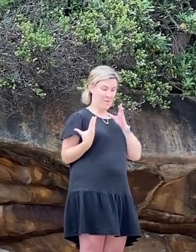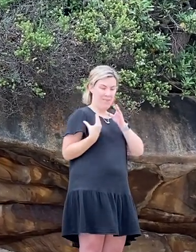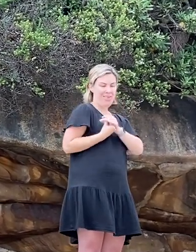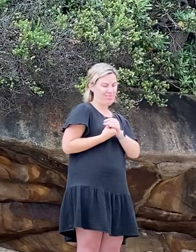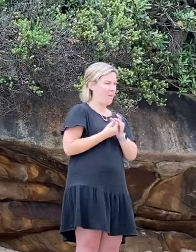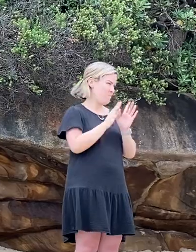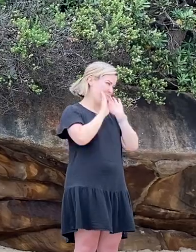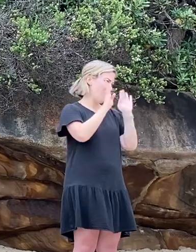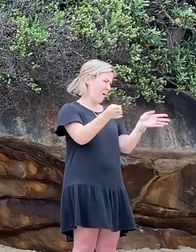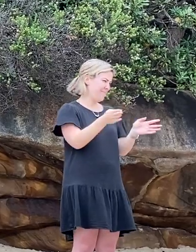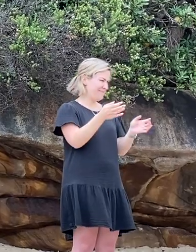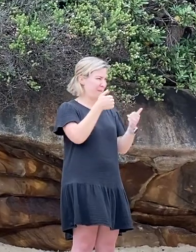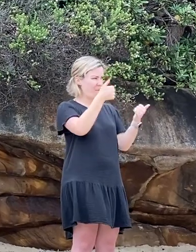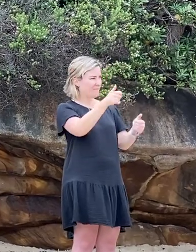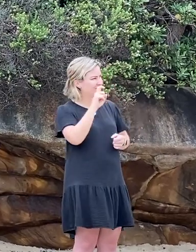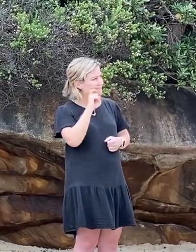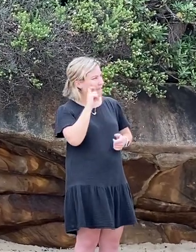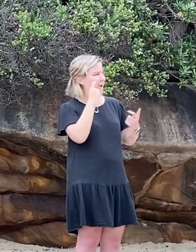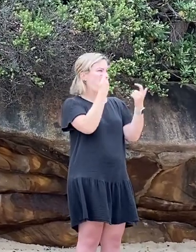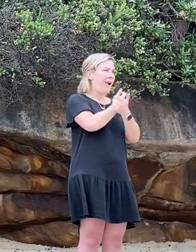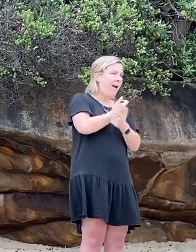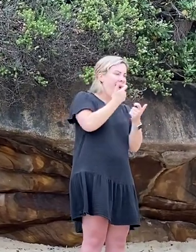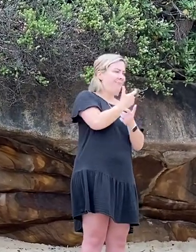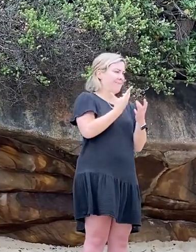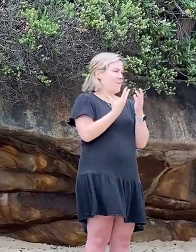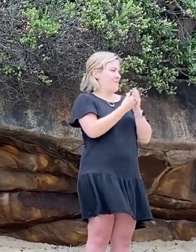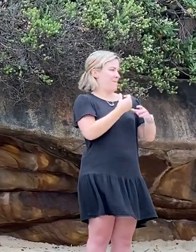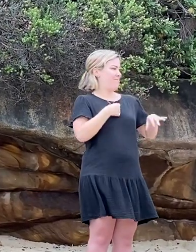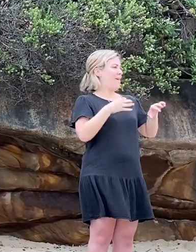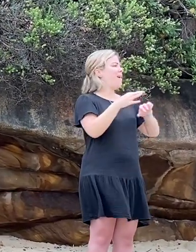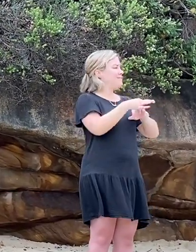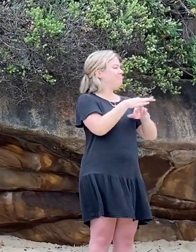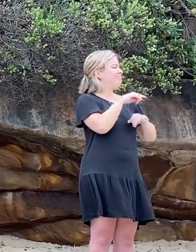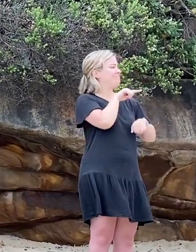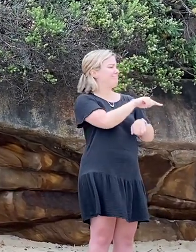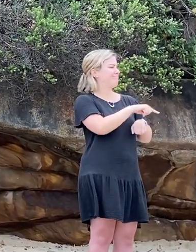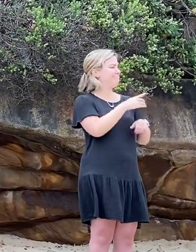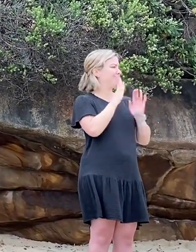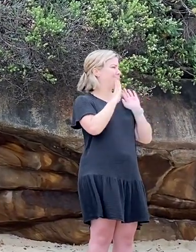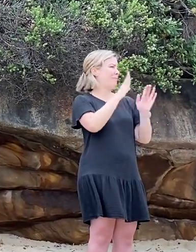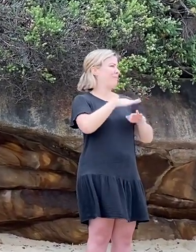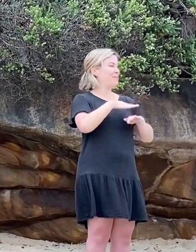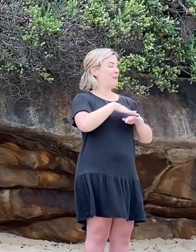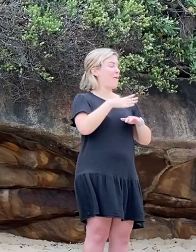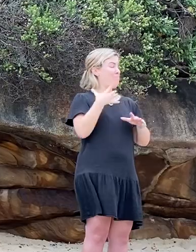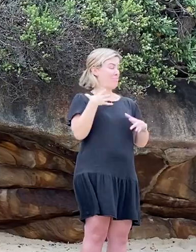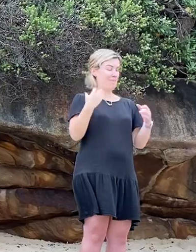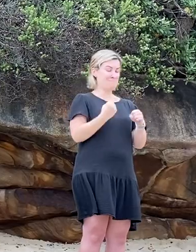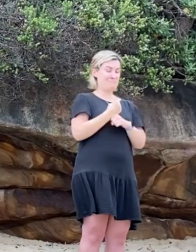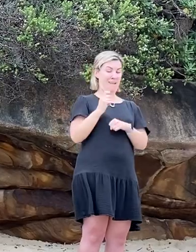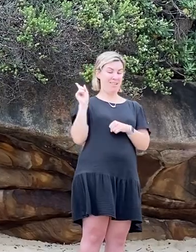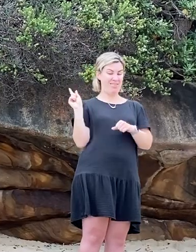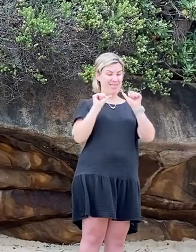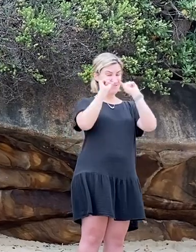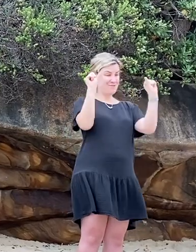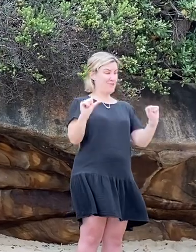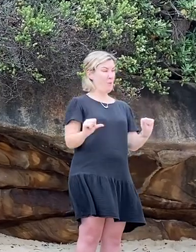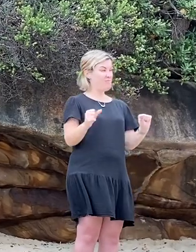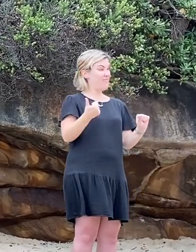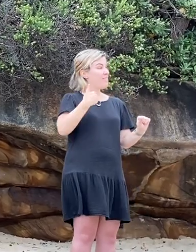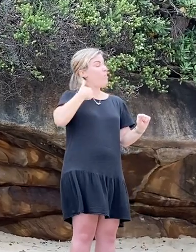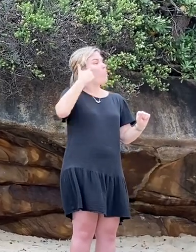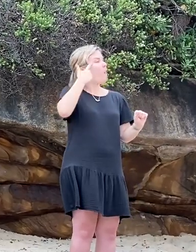Lots of fun, lots of laughs, and I produced this sculpture with John Selp and entered it into Sculpture by the Sea,